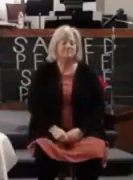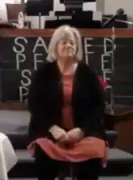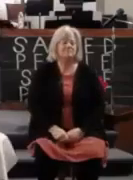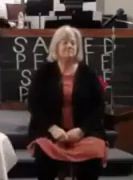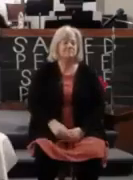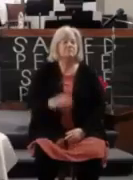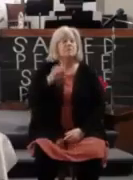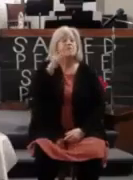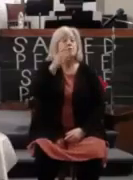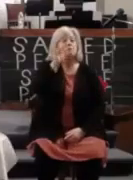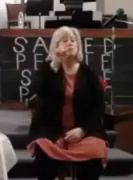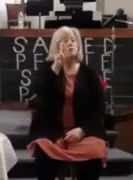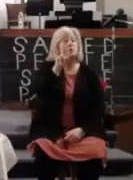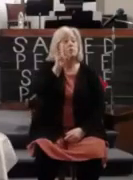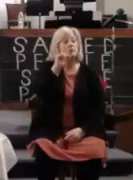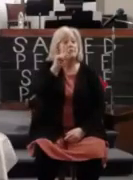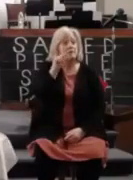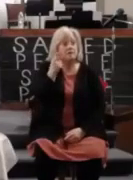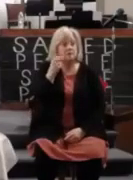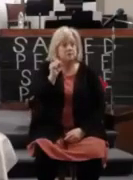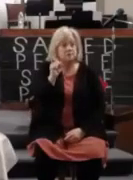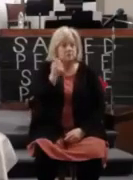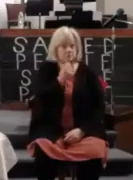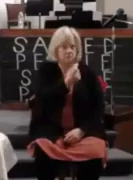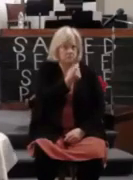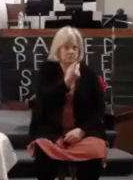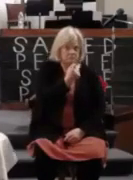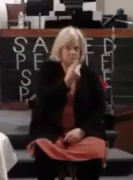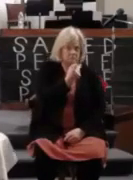1 Corinthians 11,